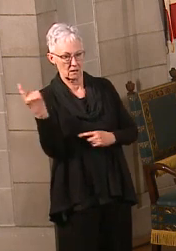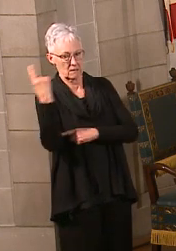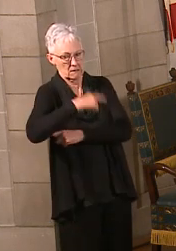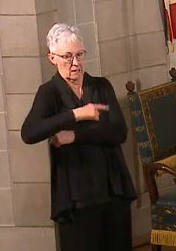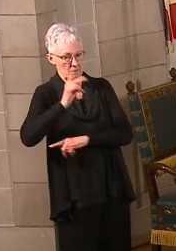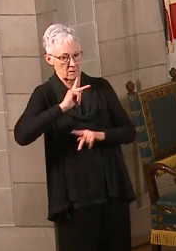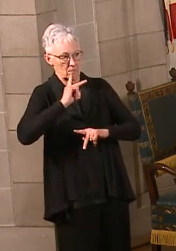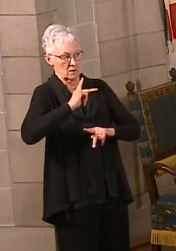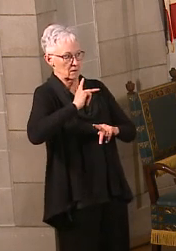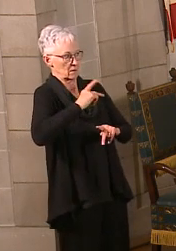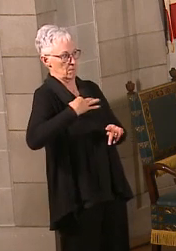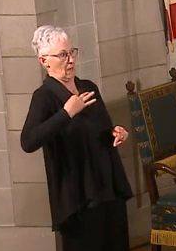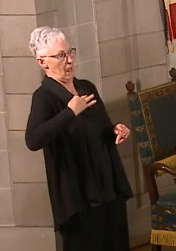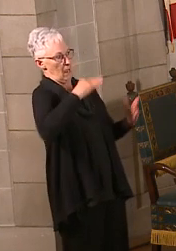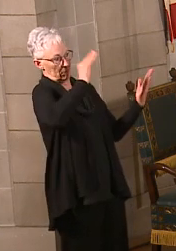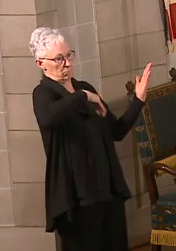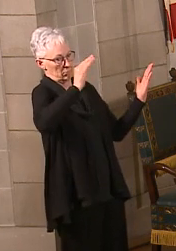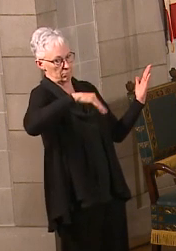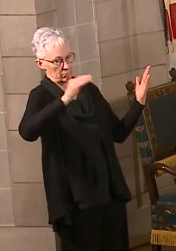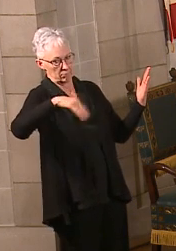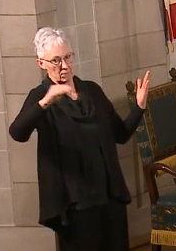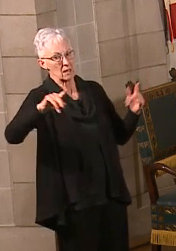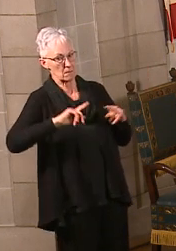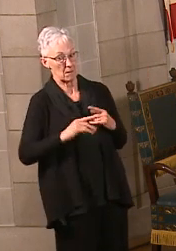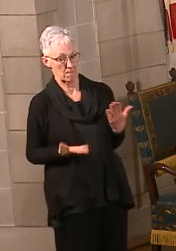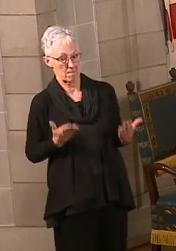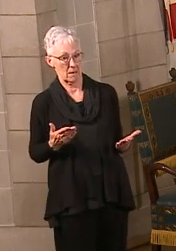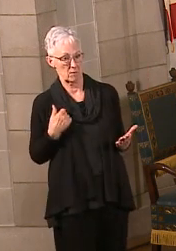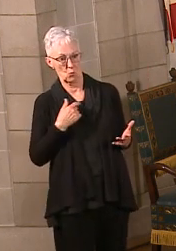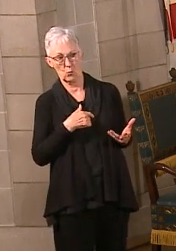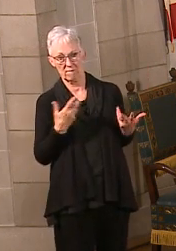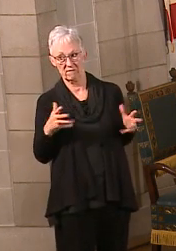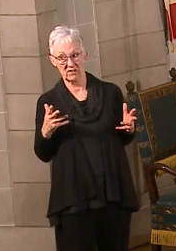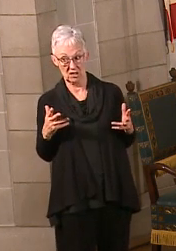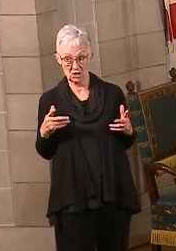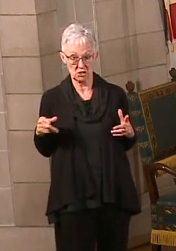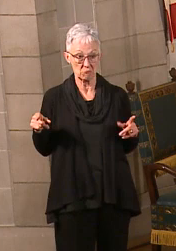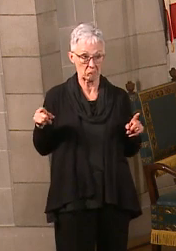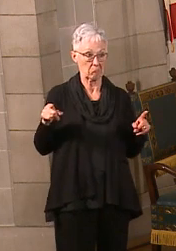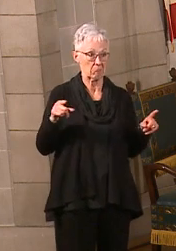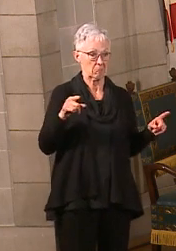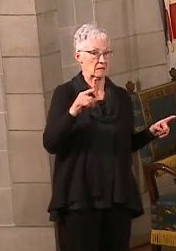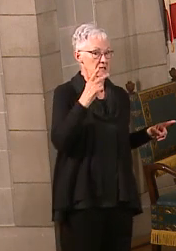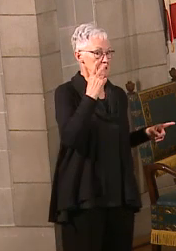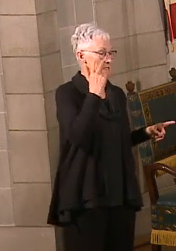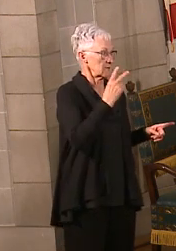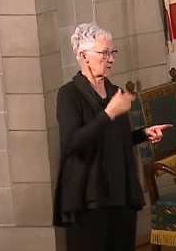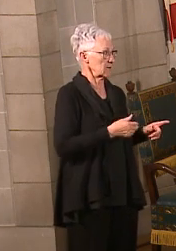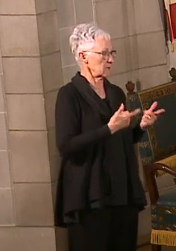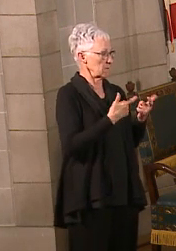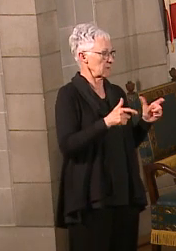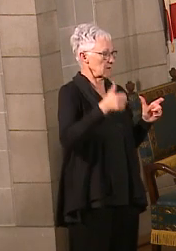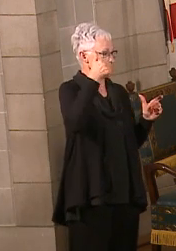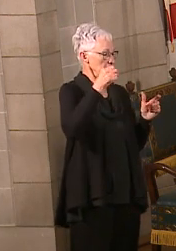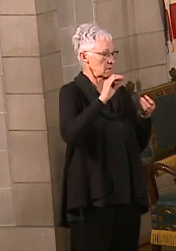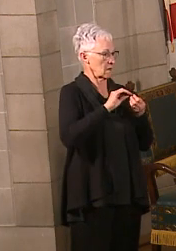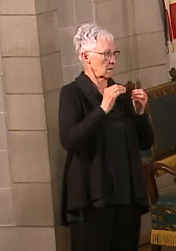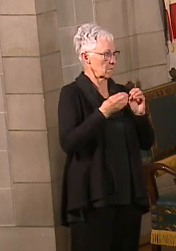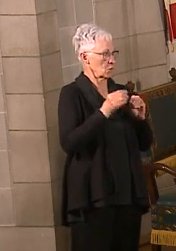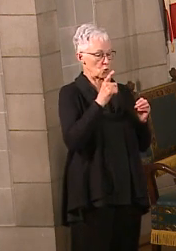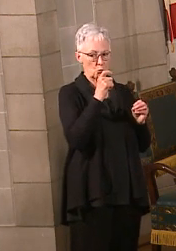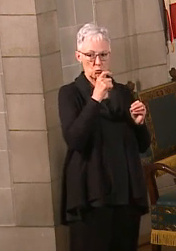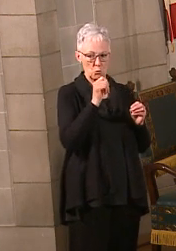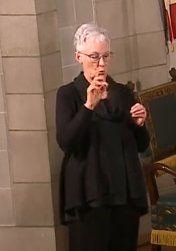like we may be at that crest. We'll have to wait and see. And what was the second part of that question? Or was